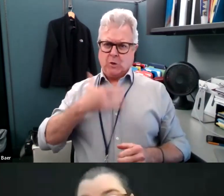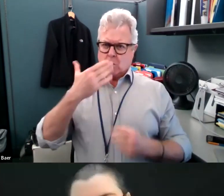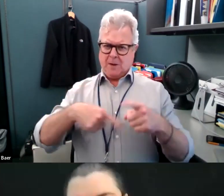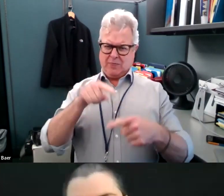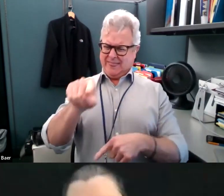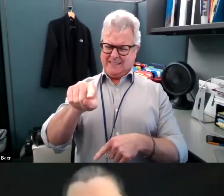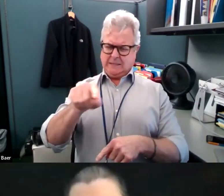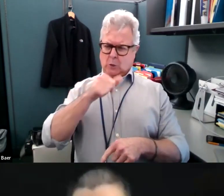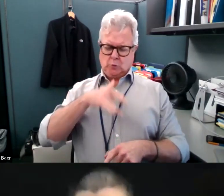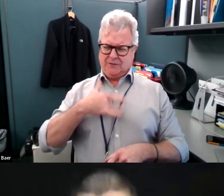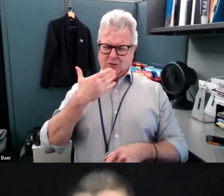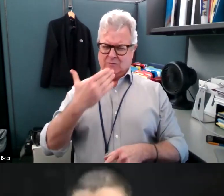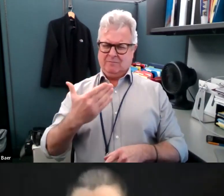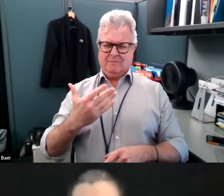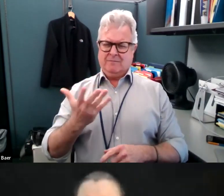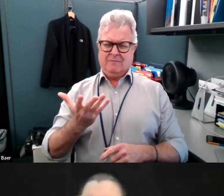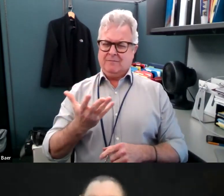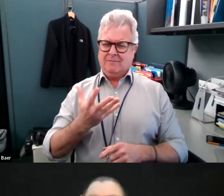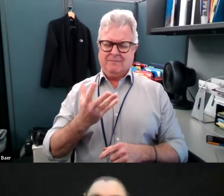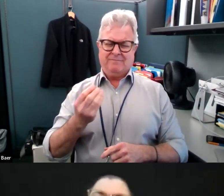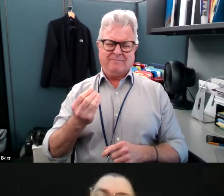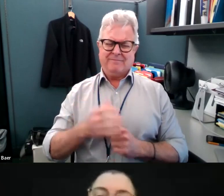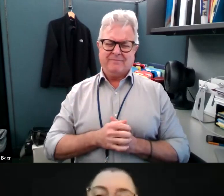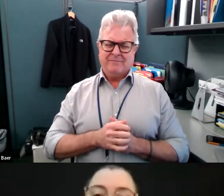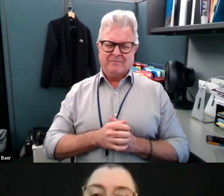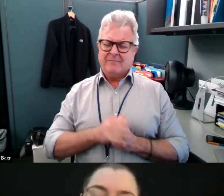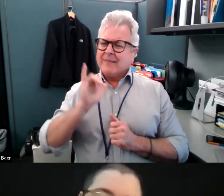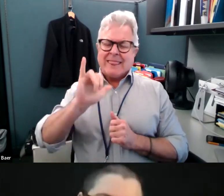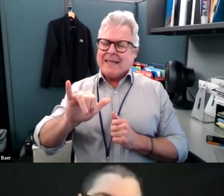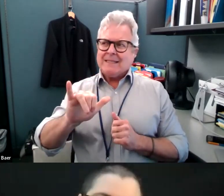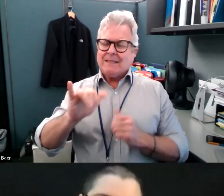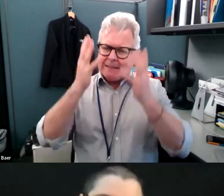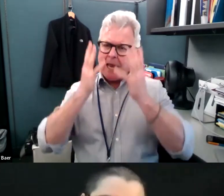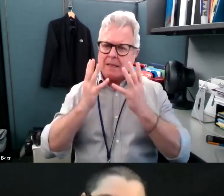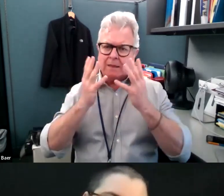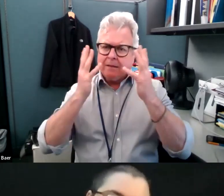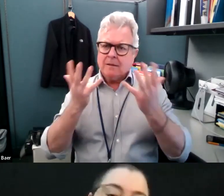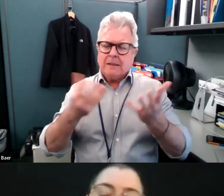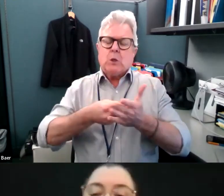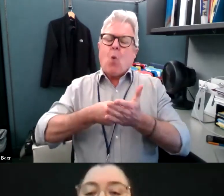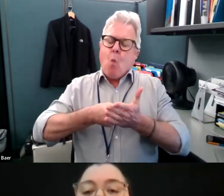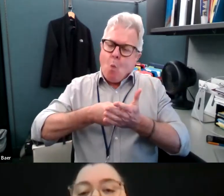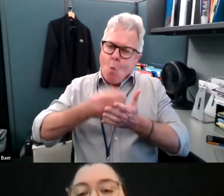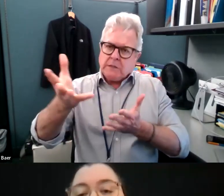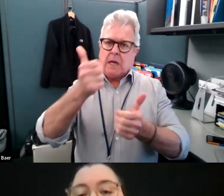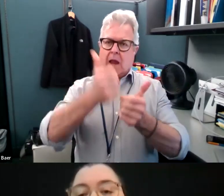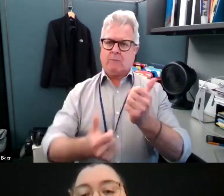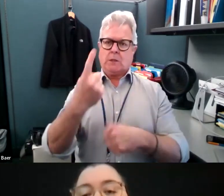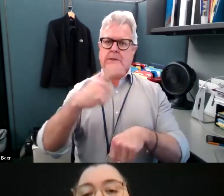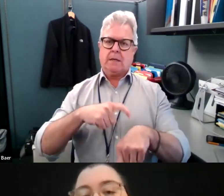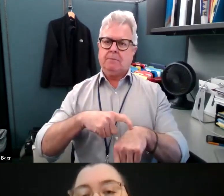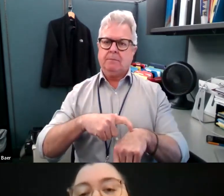I don't feel good about hearing what's happening. That does not sit right with me. It